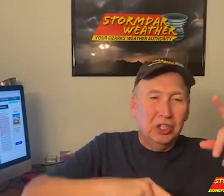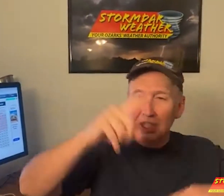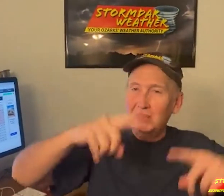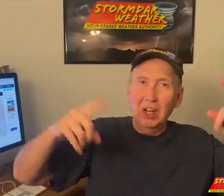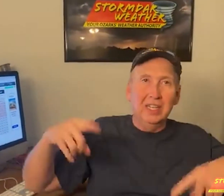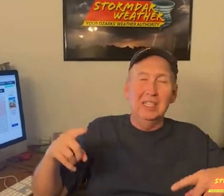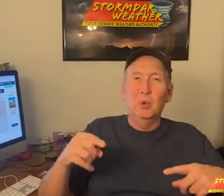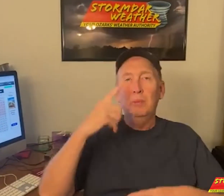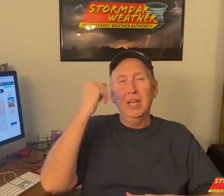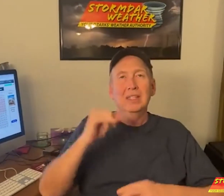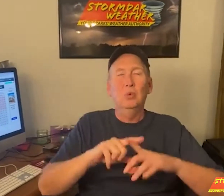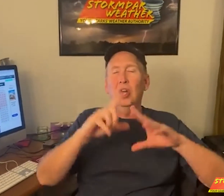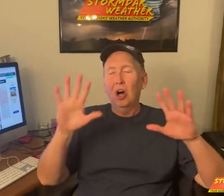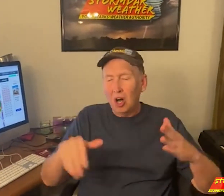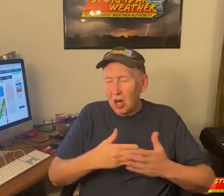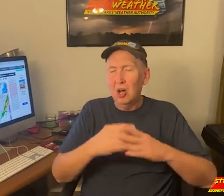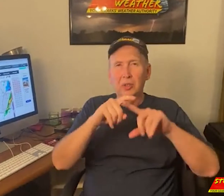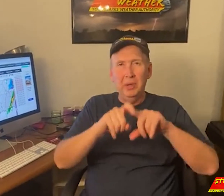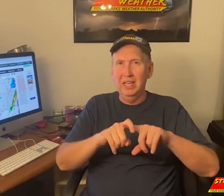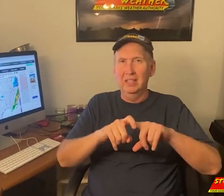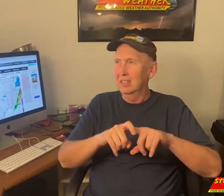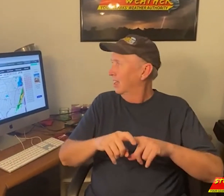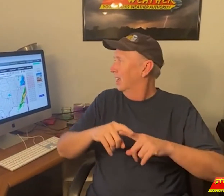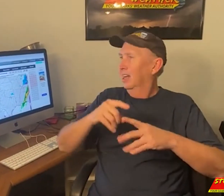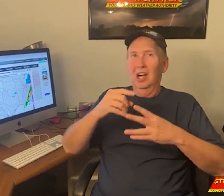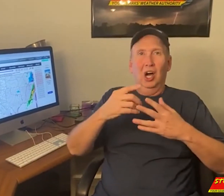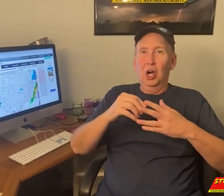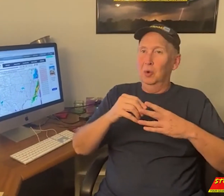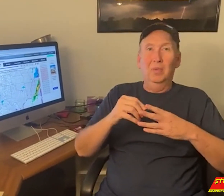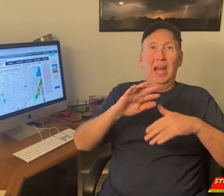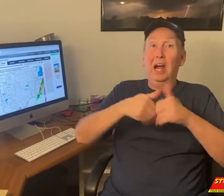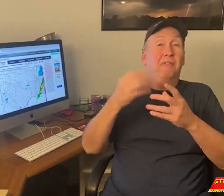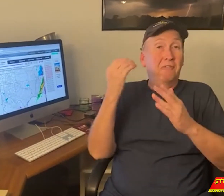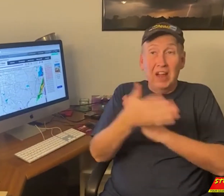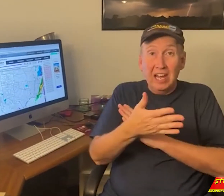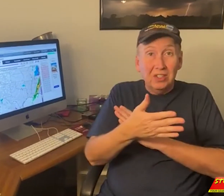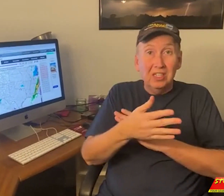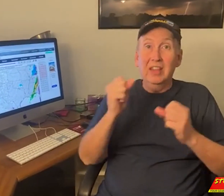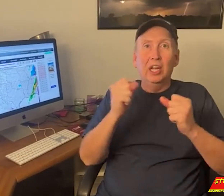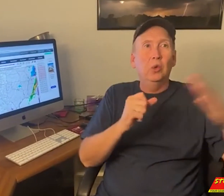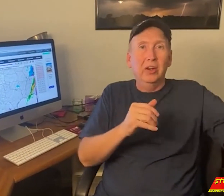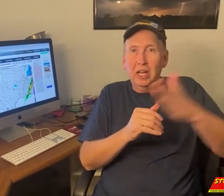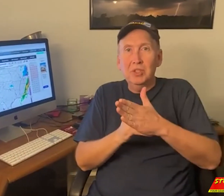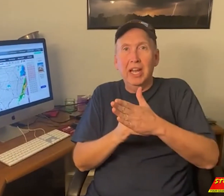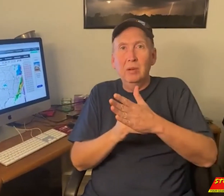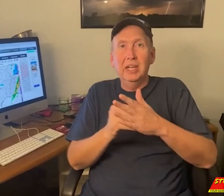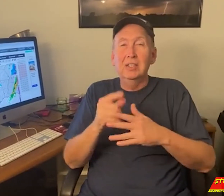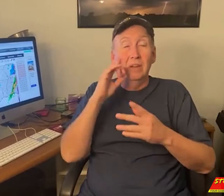just varied at this point because it will all depend on how fast that cold air comes down. Because if there's